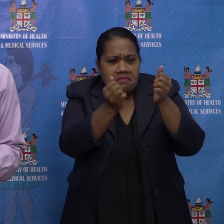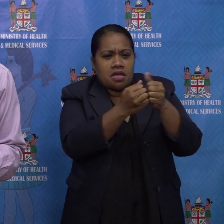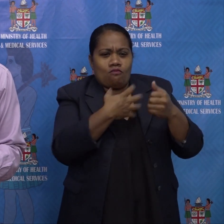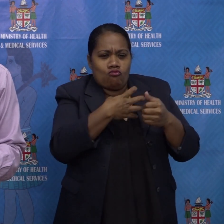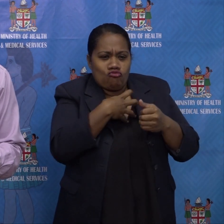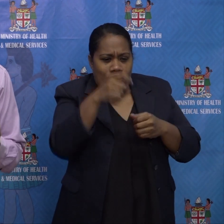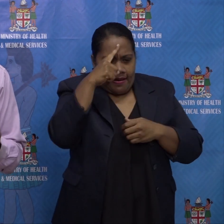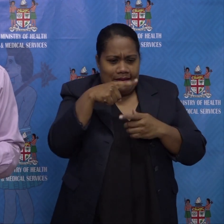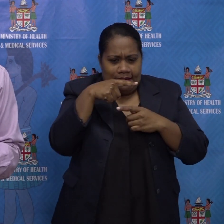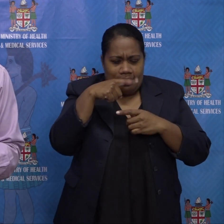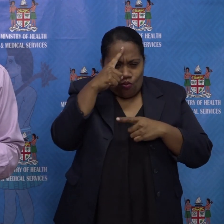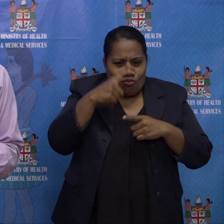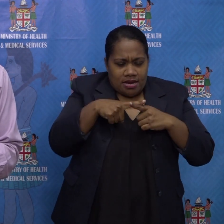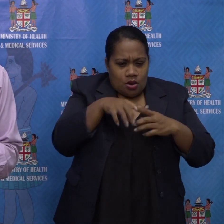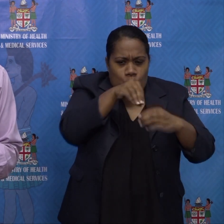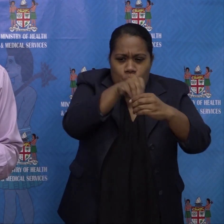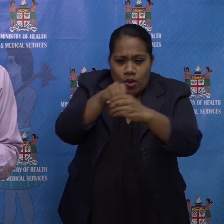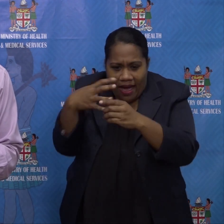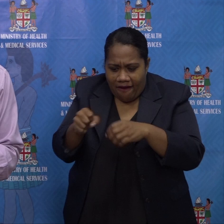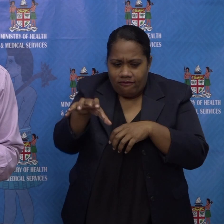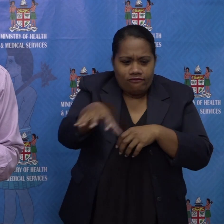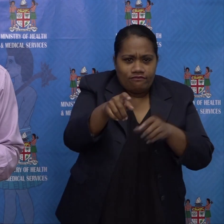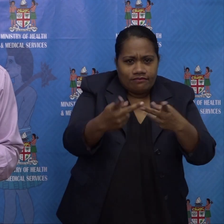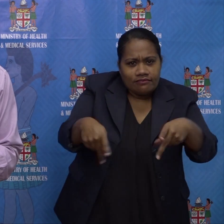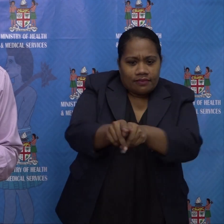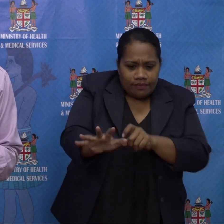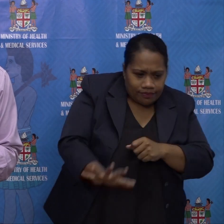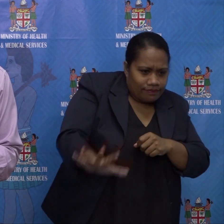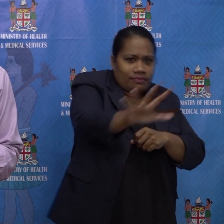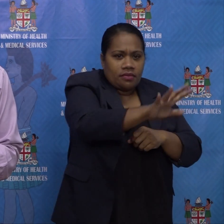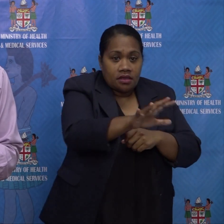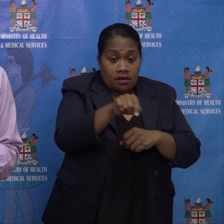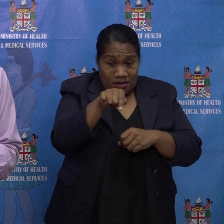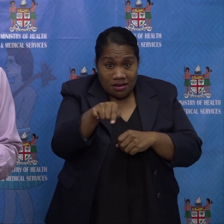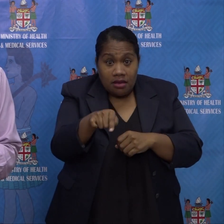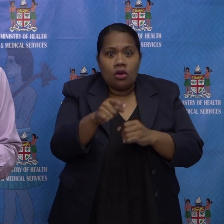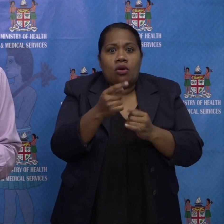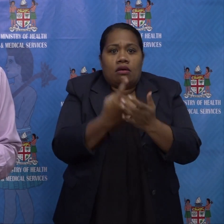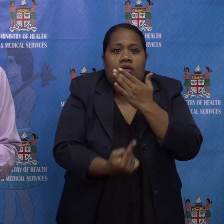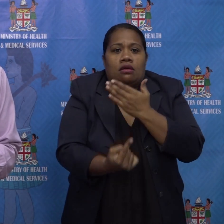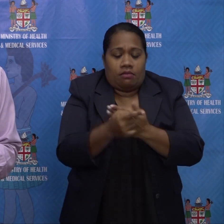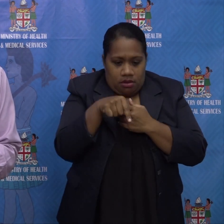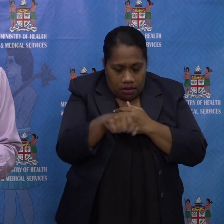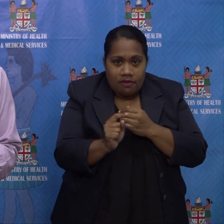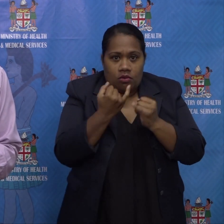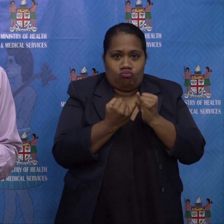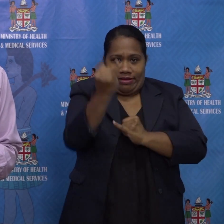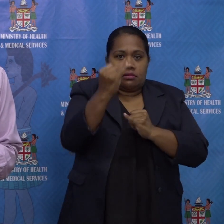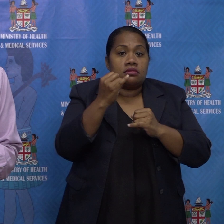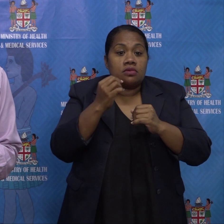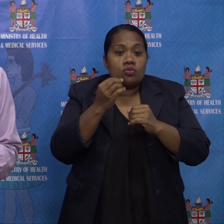We have dreaded a worst case scenario such as this since the day of our first case in March of the last